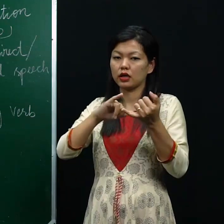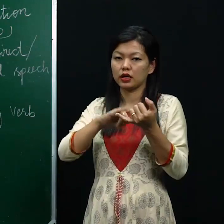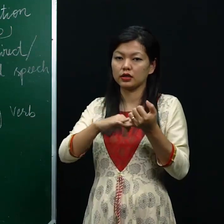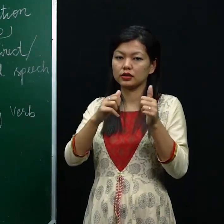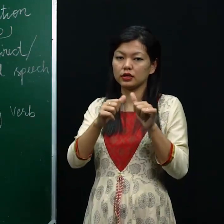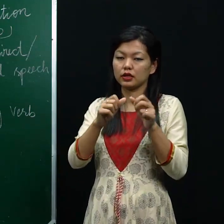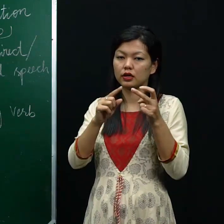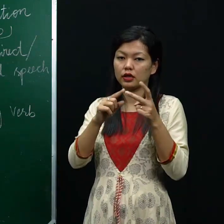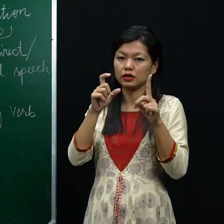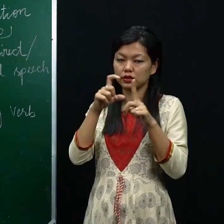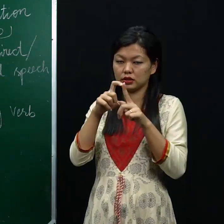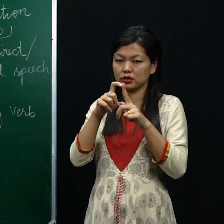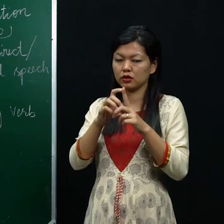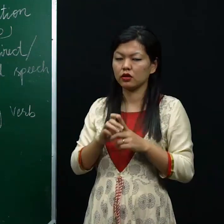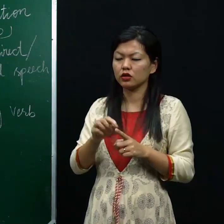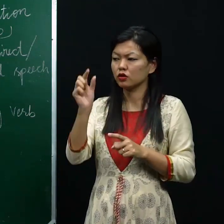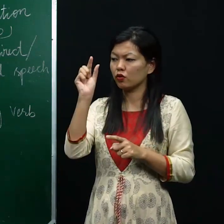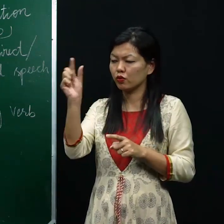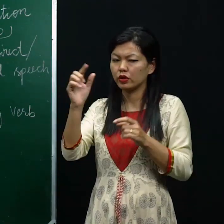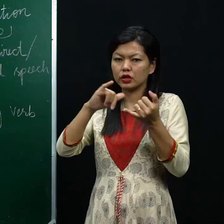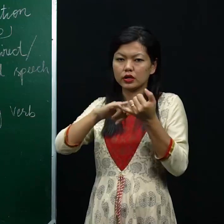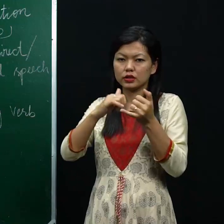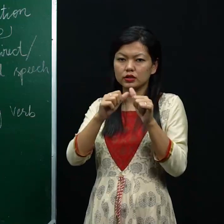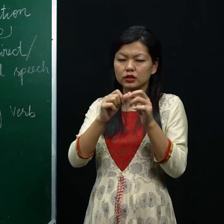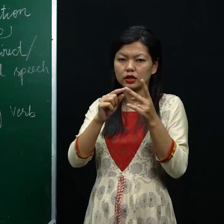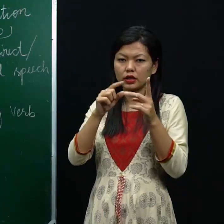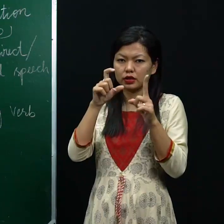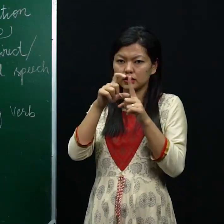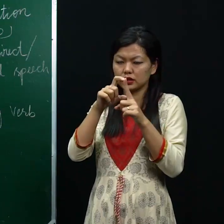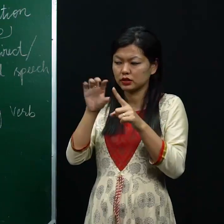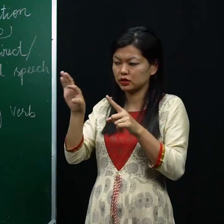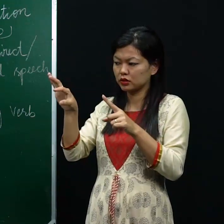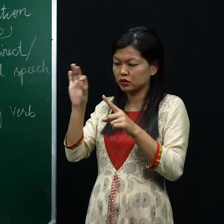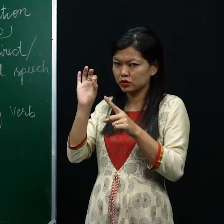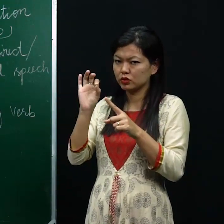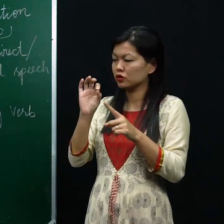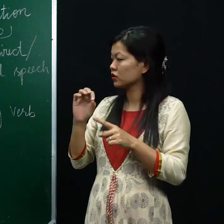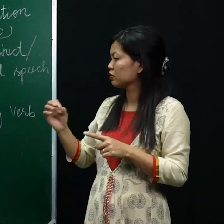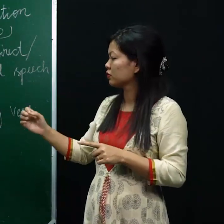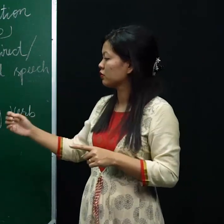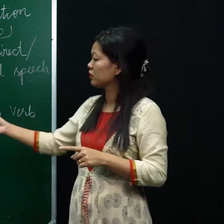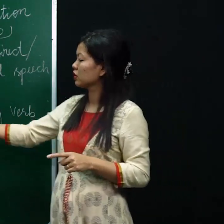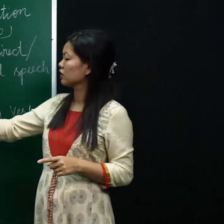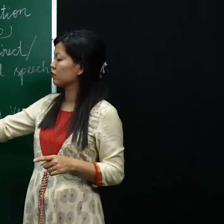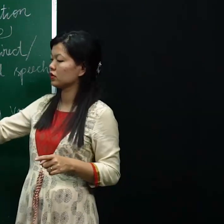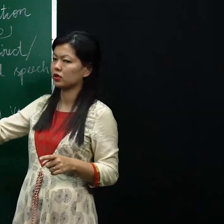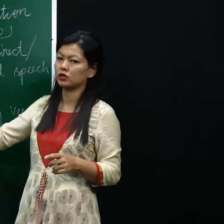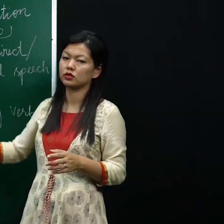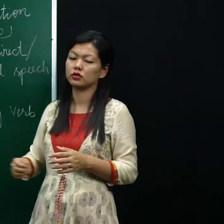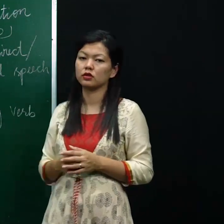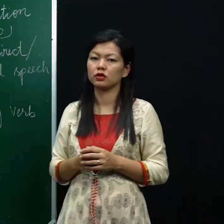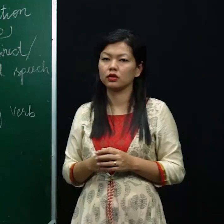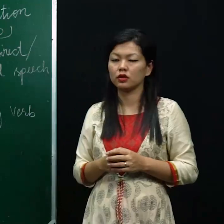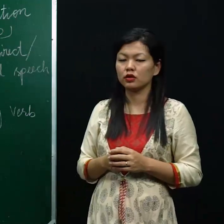verb here. So here the reporting verbs in the indirect speech will change depending on the